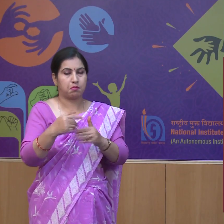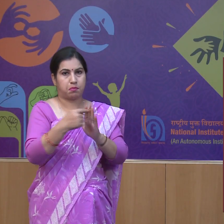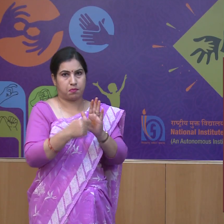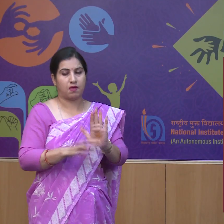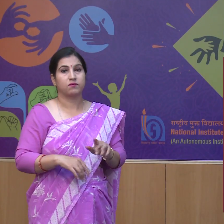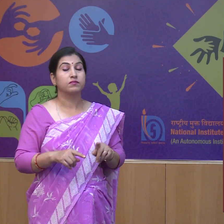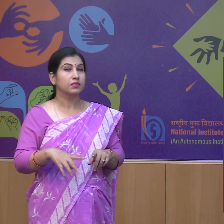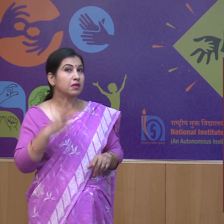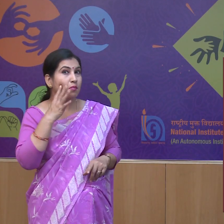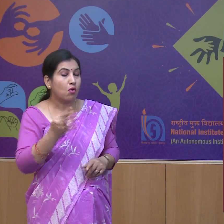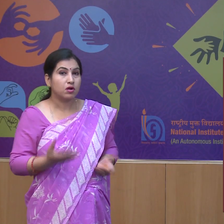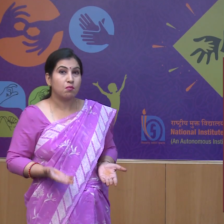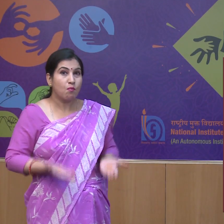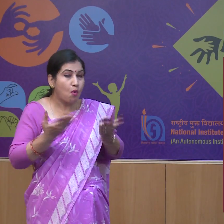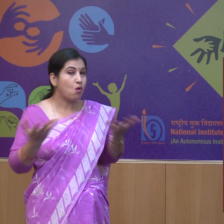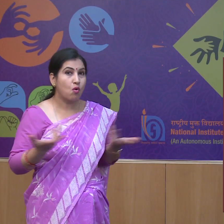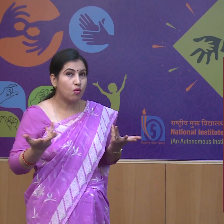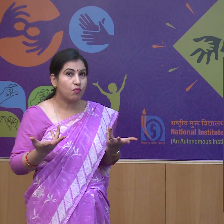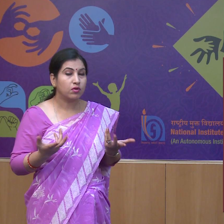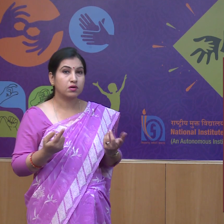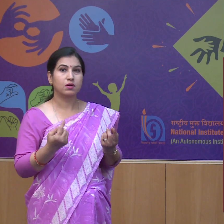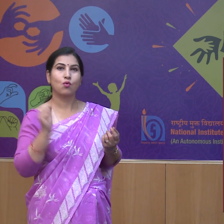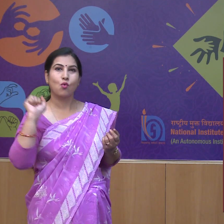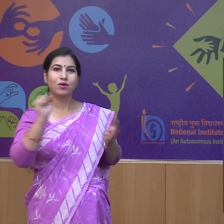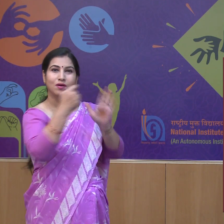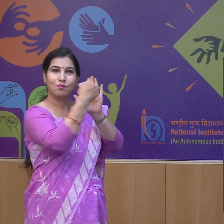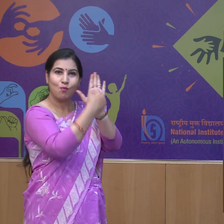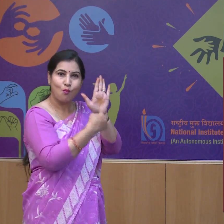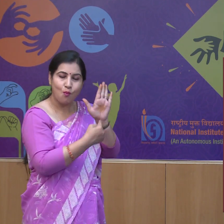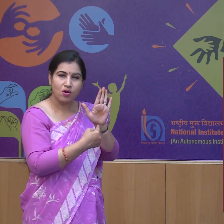The most important among such policies,